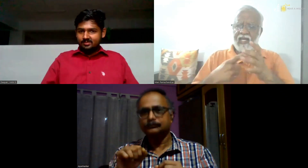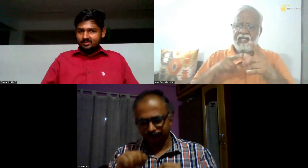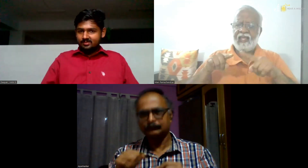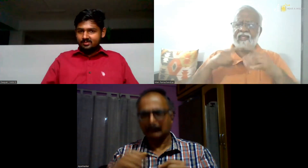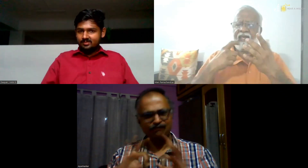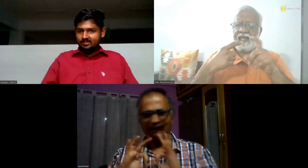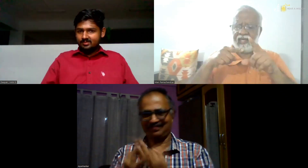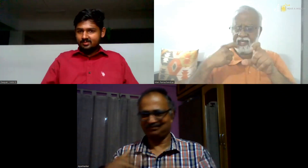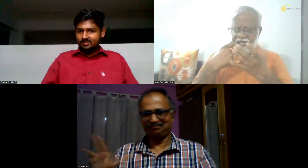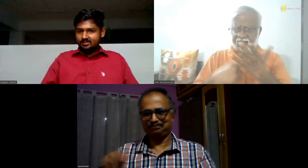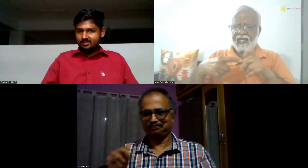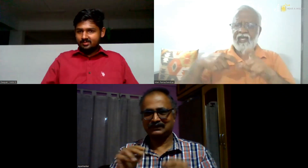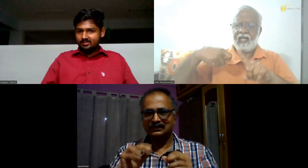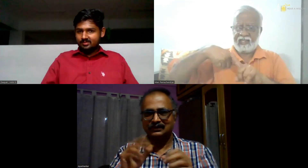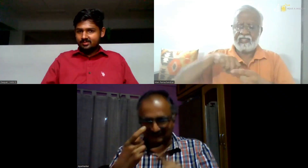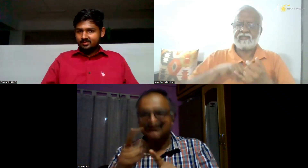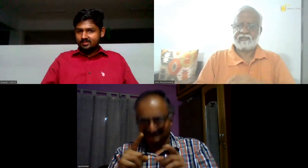people,